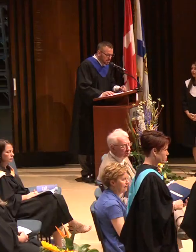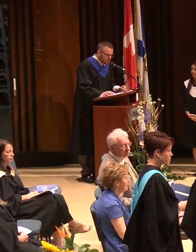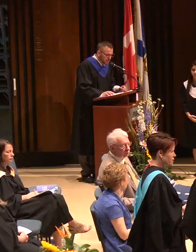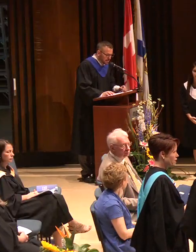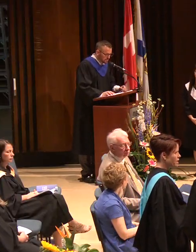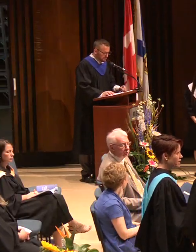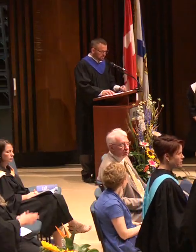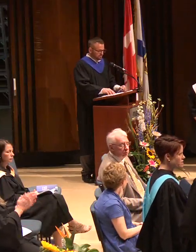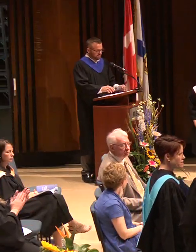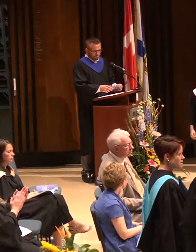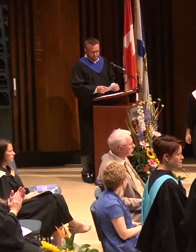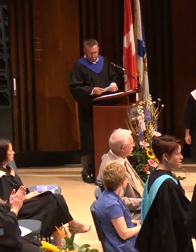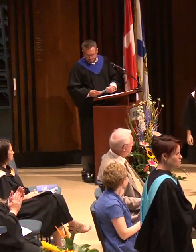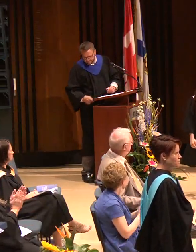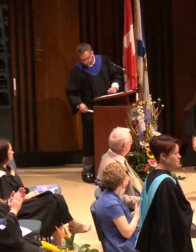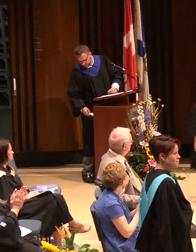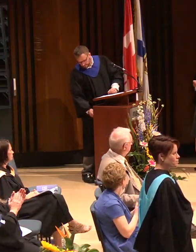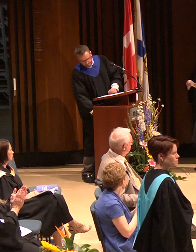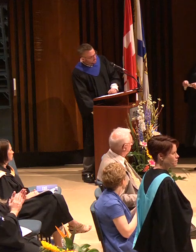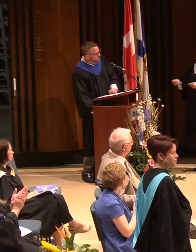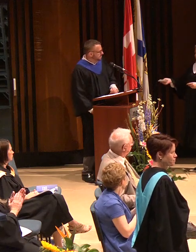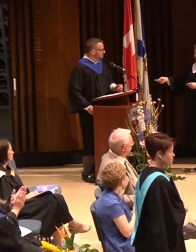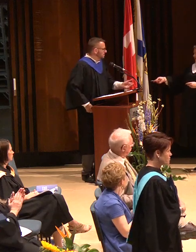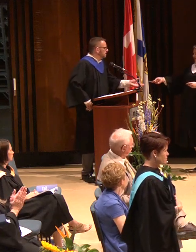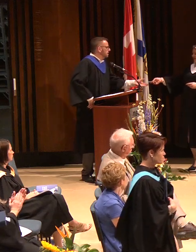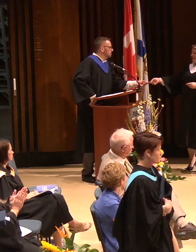Allison Toney.